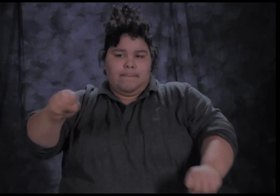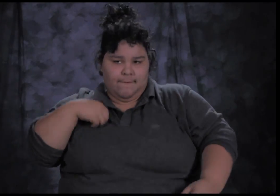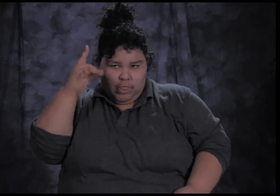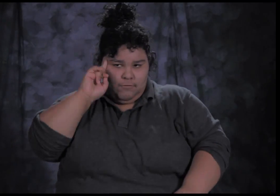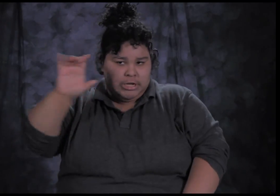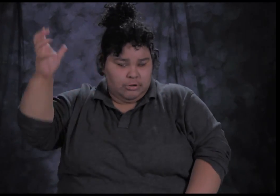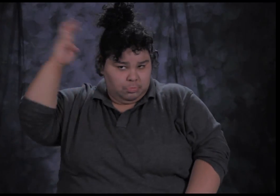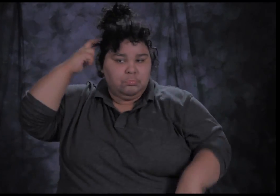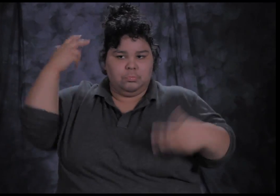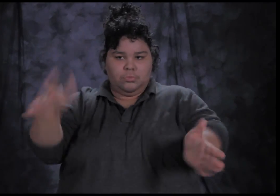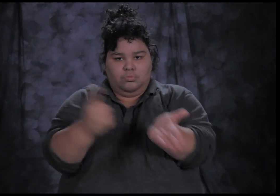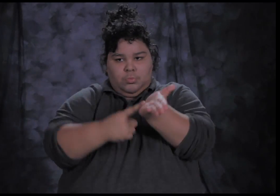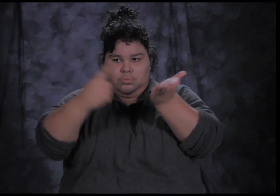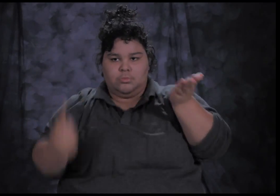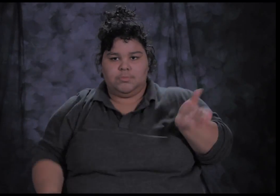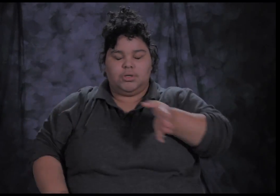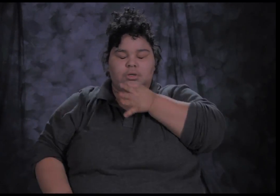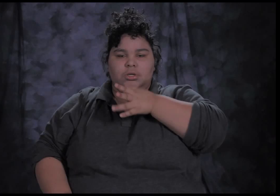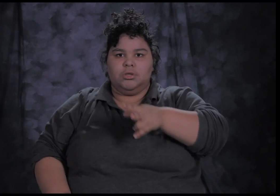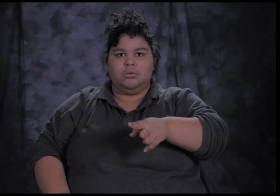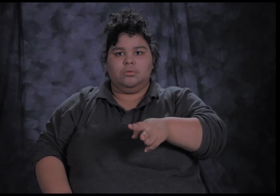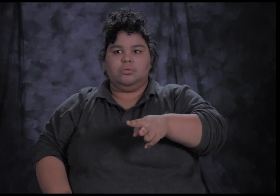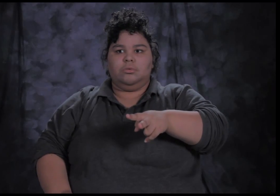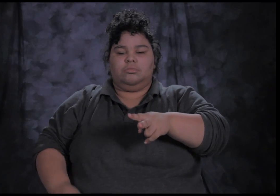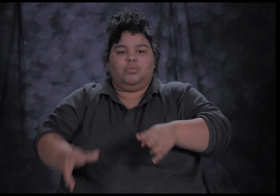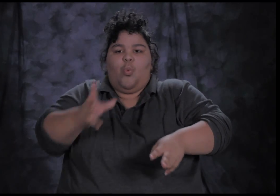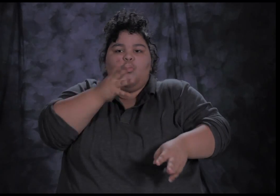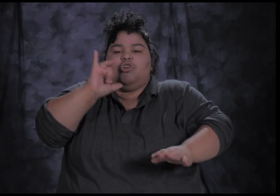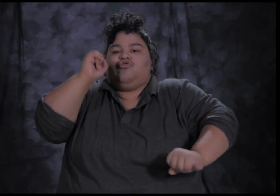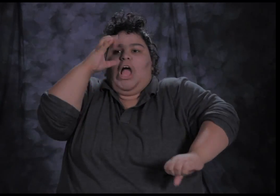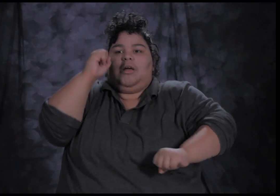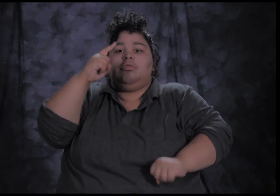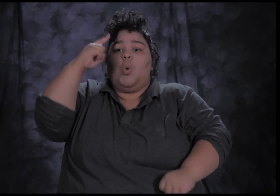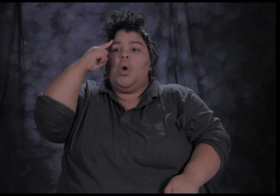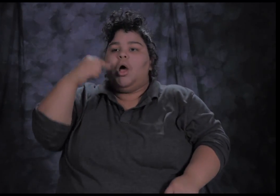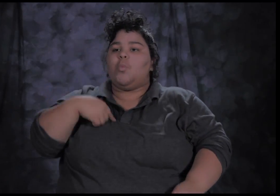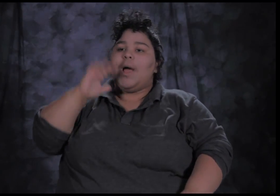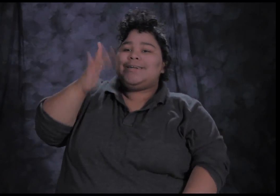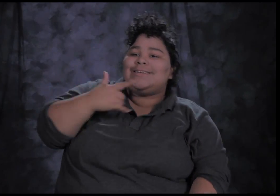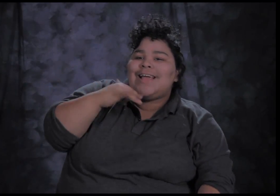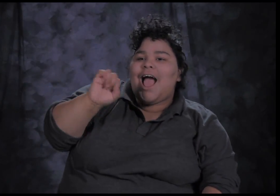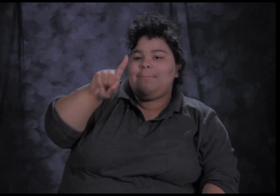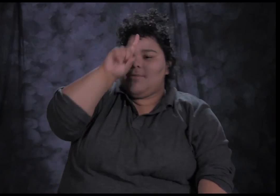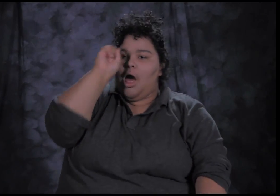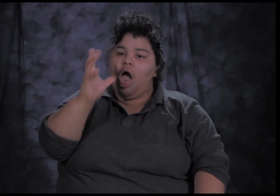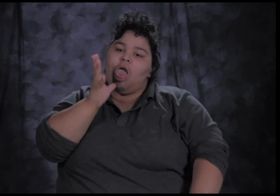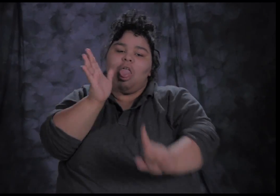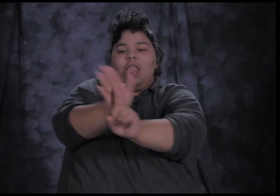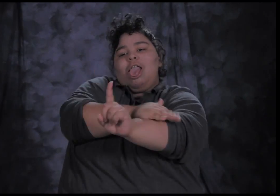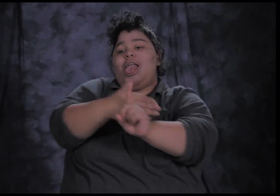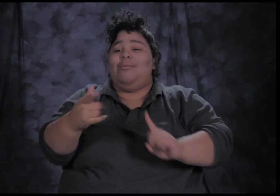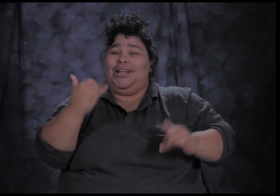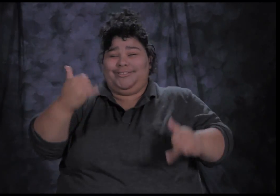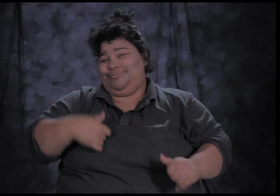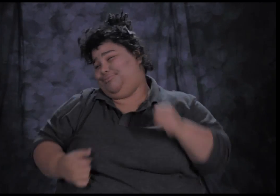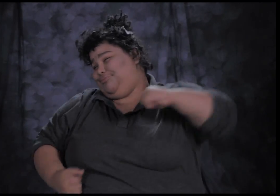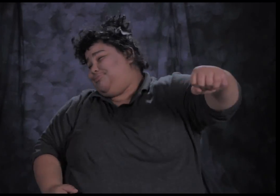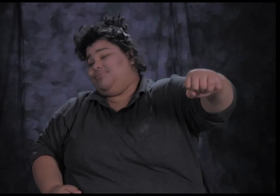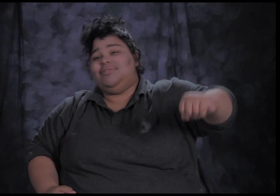mom thought she could convince me, but I just resisted. I was like, oh no, I don't want it. And you know what? Because of